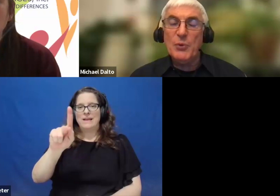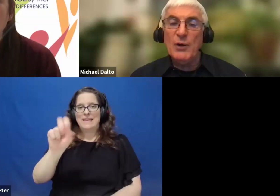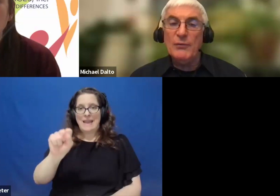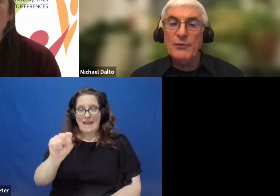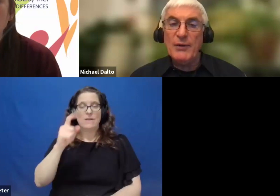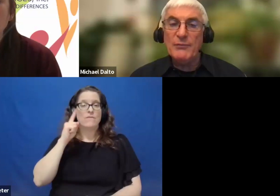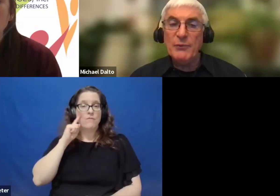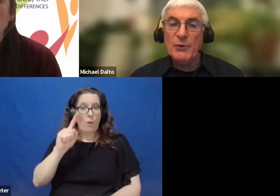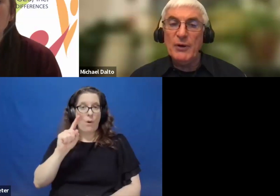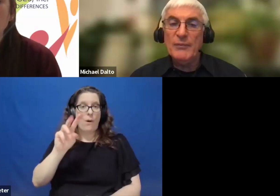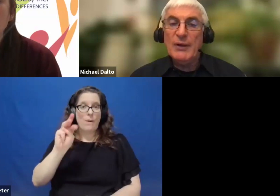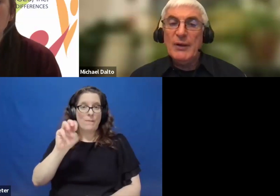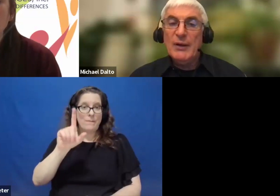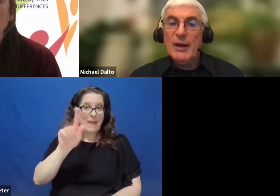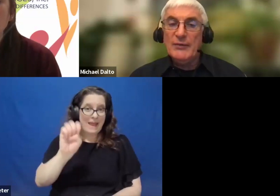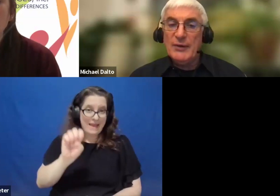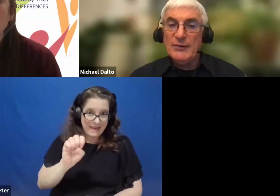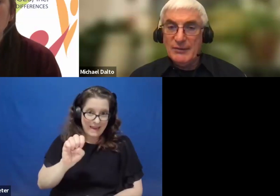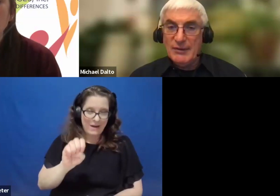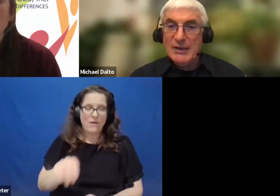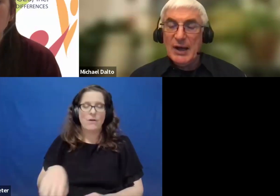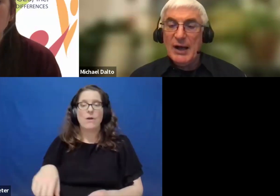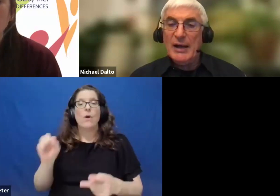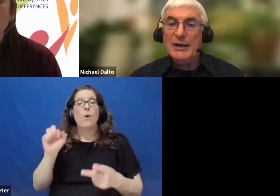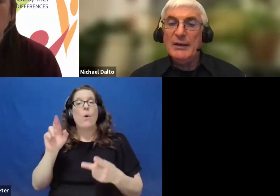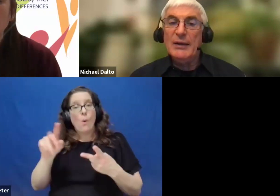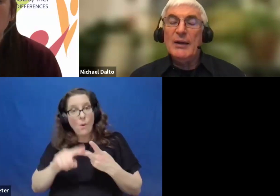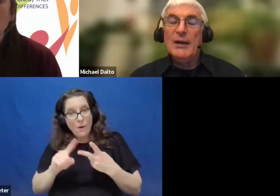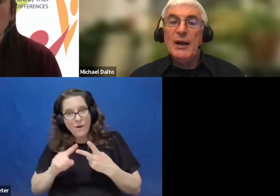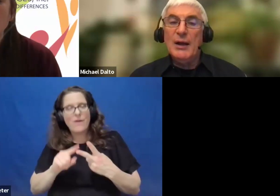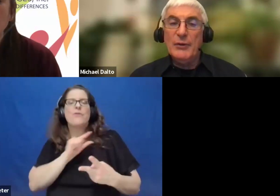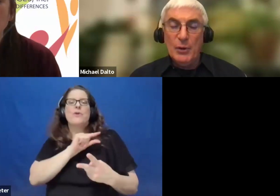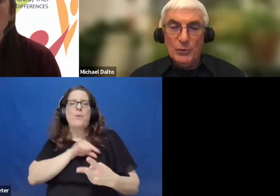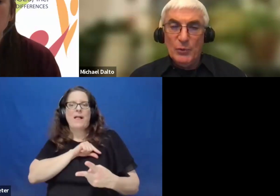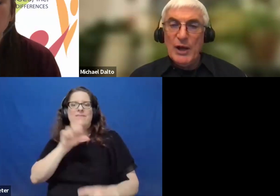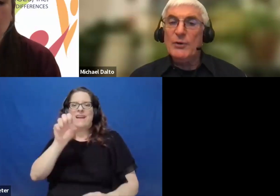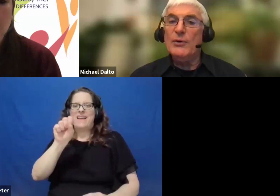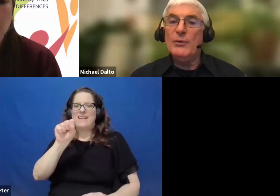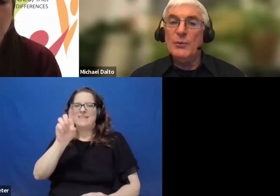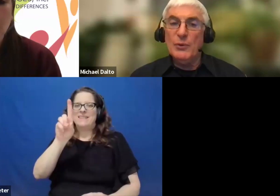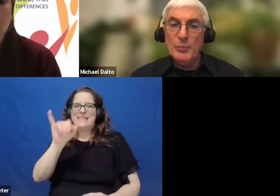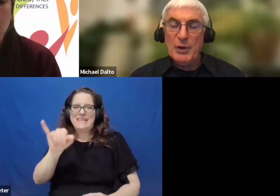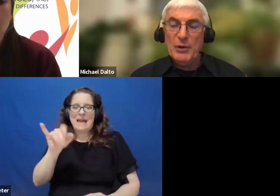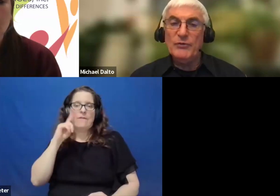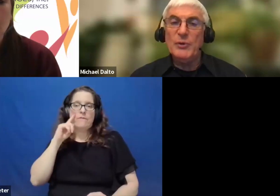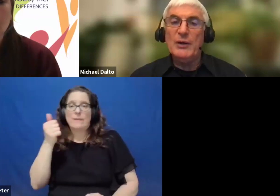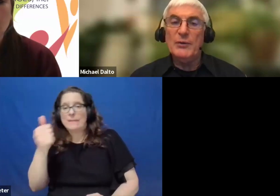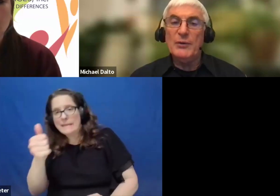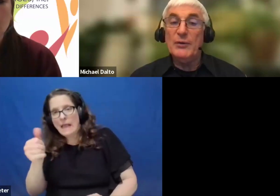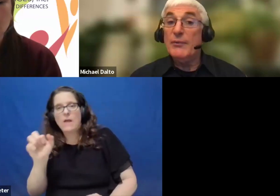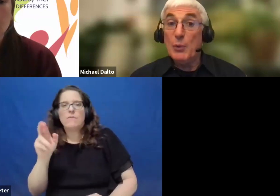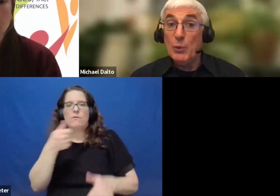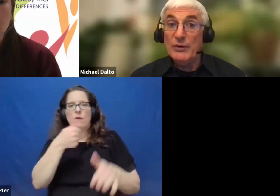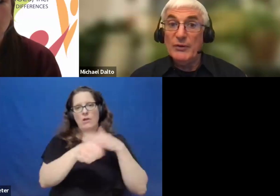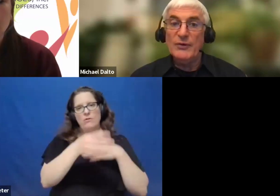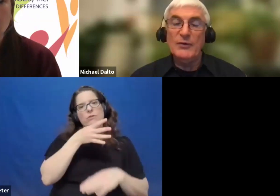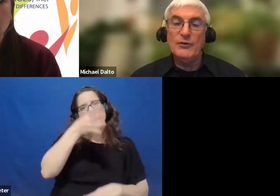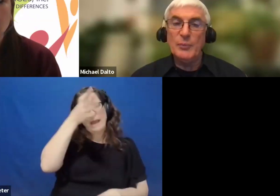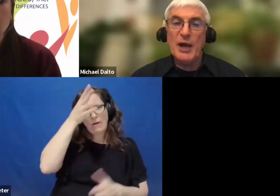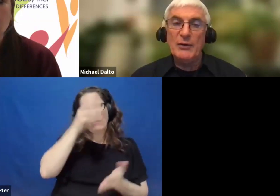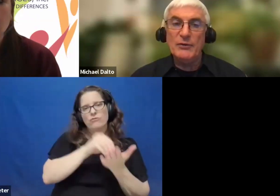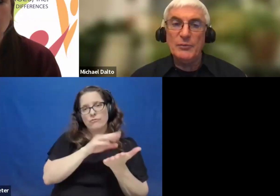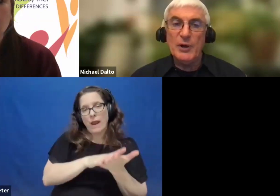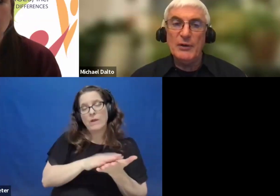to qualify for SSDI on their own record or a parent's record or a